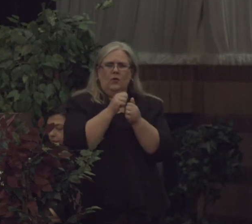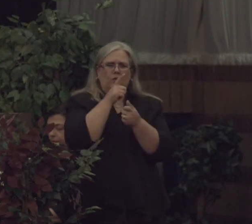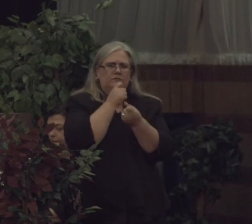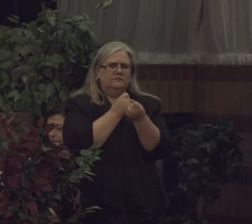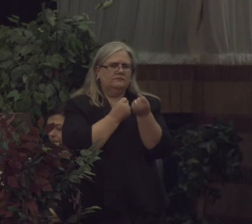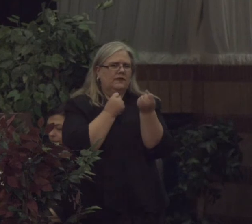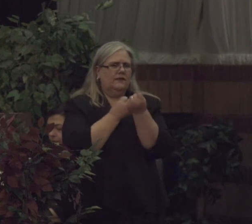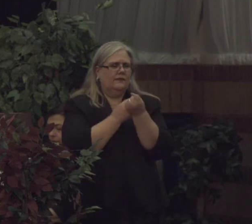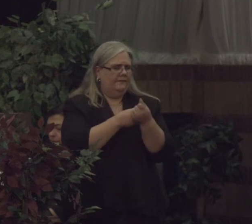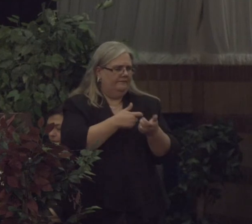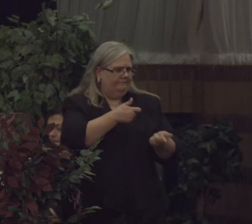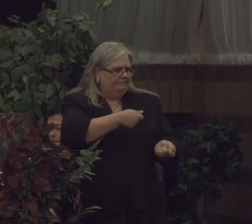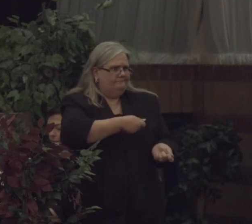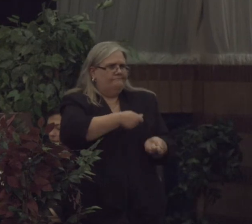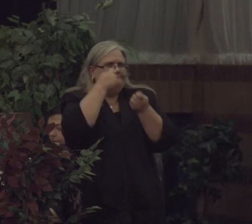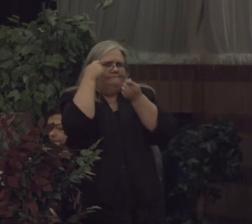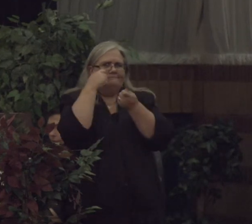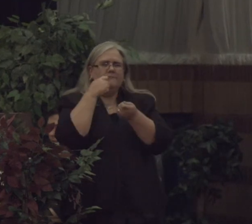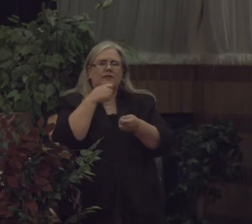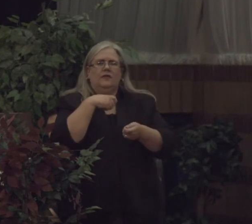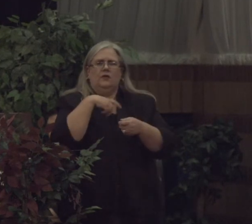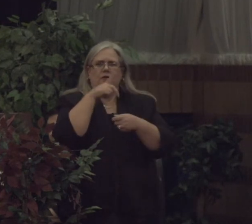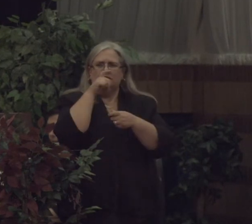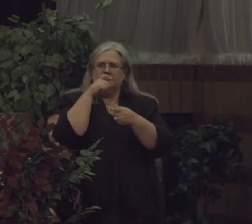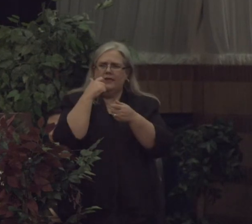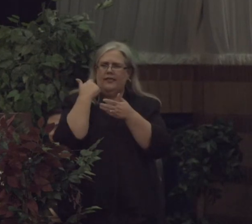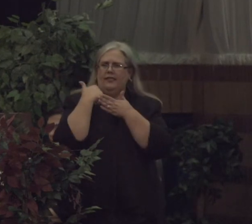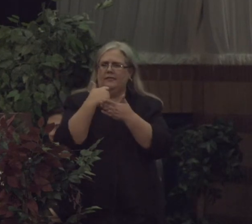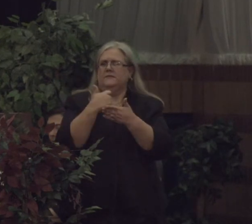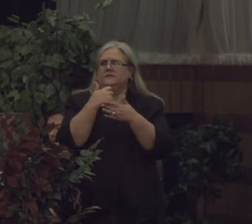slipped, those that have helped make this dream possible.